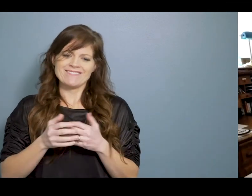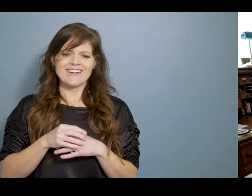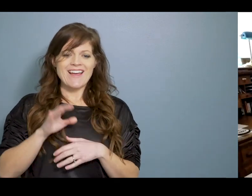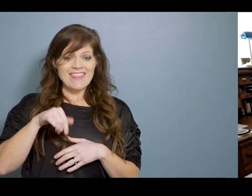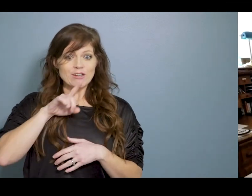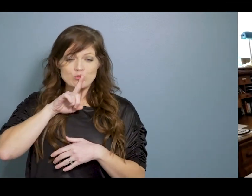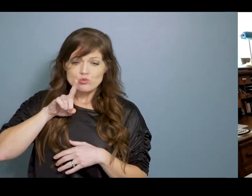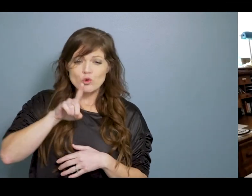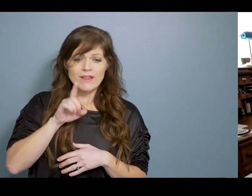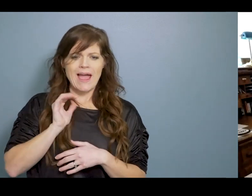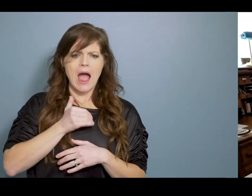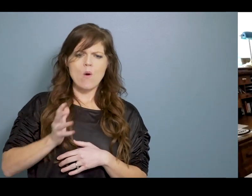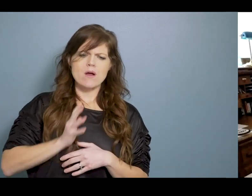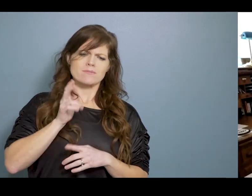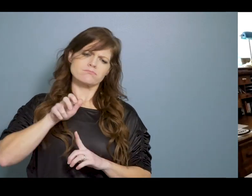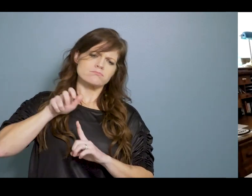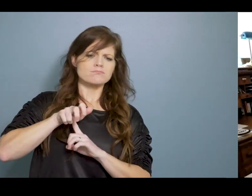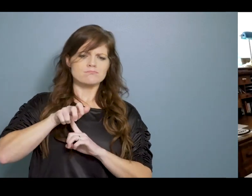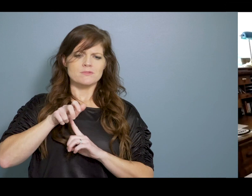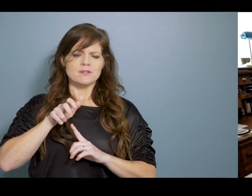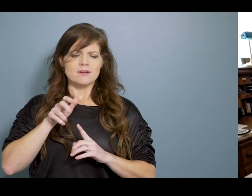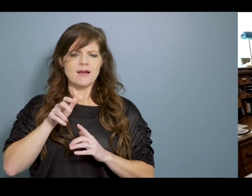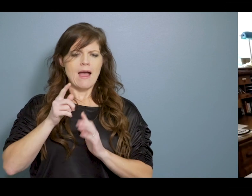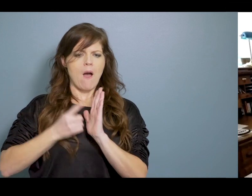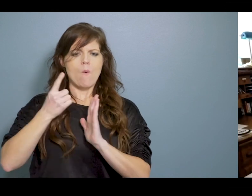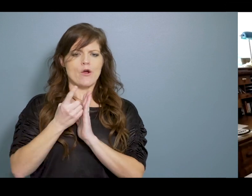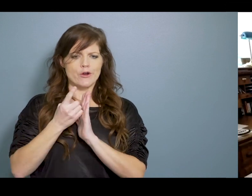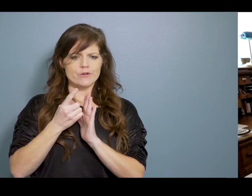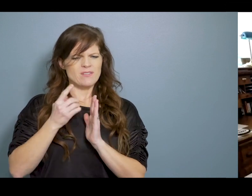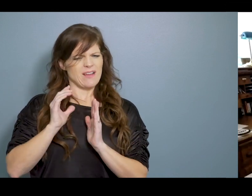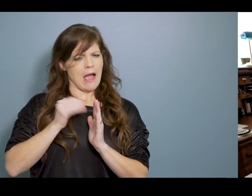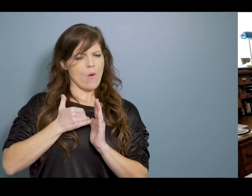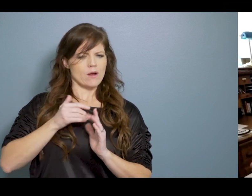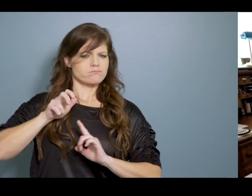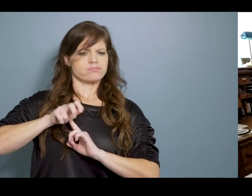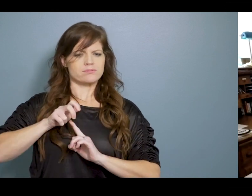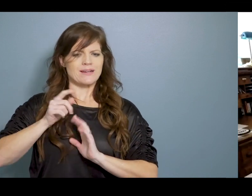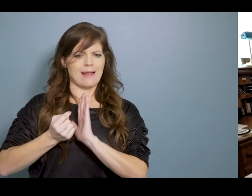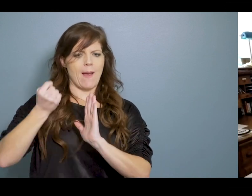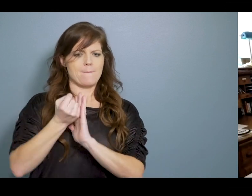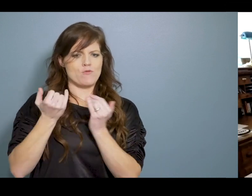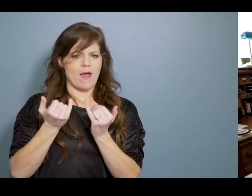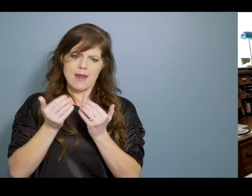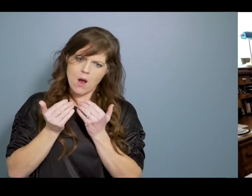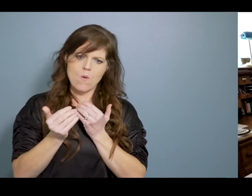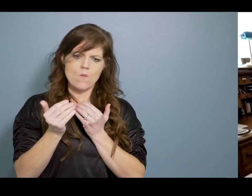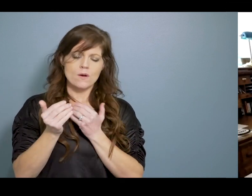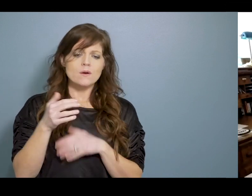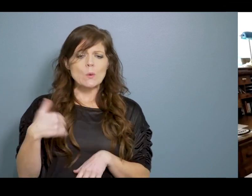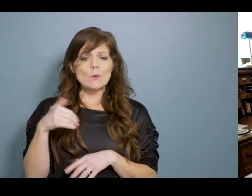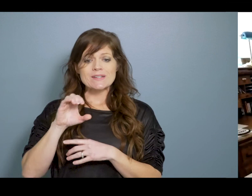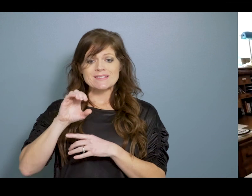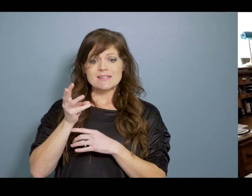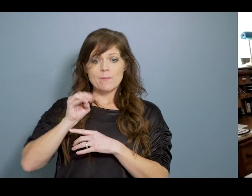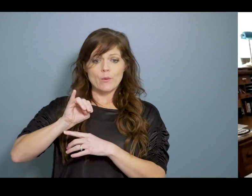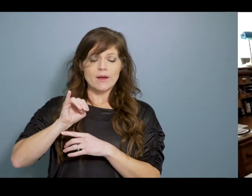is our finest hour. The first decade of CWI was stunning, absolutely amazing. We shock and awe